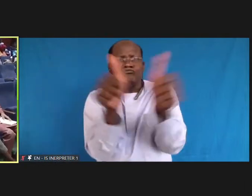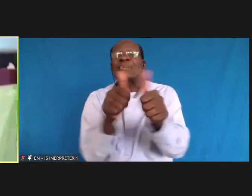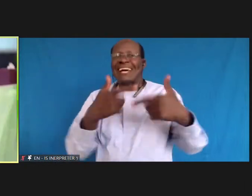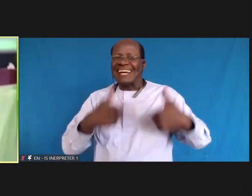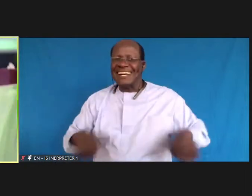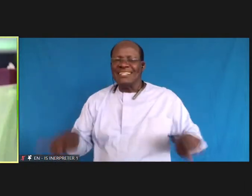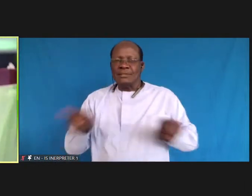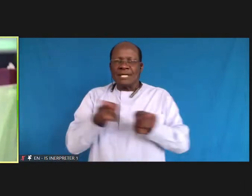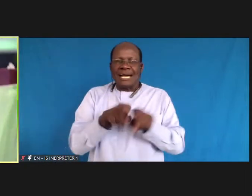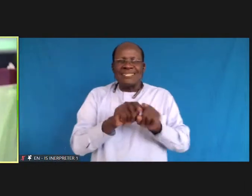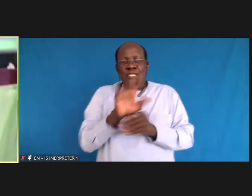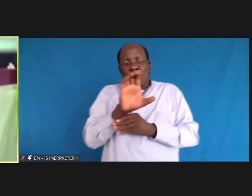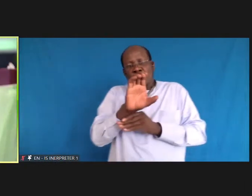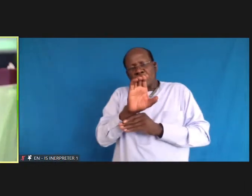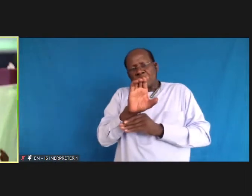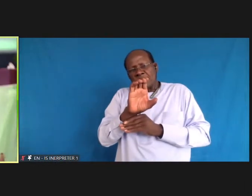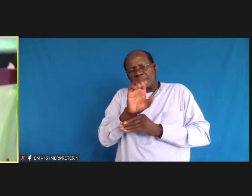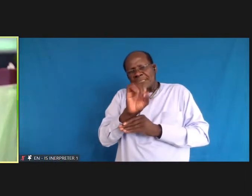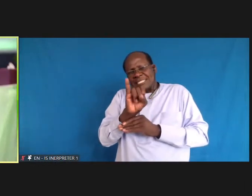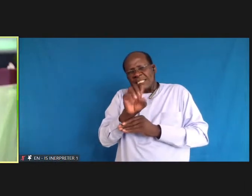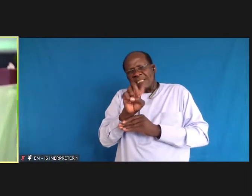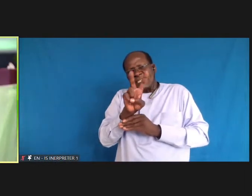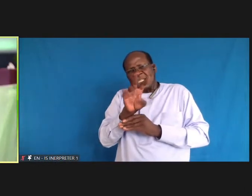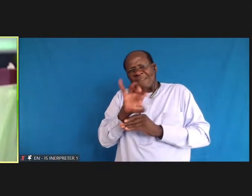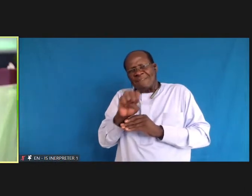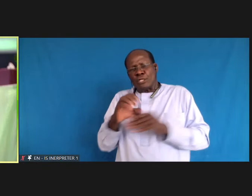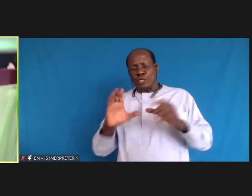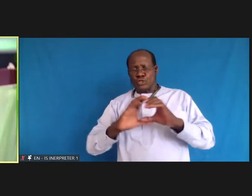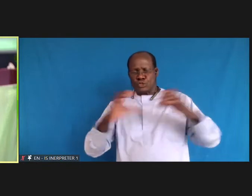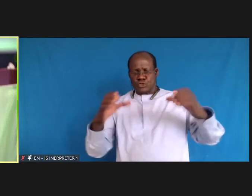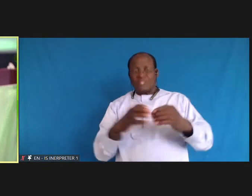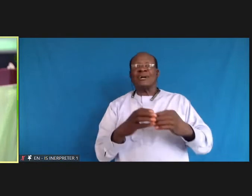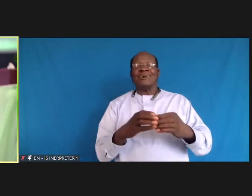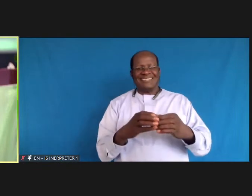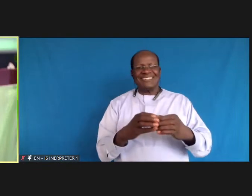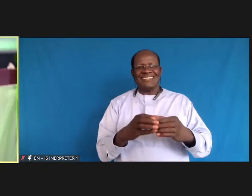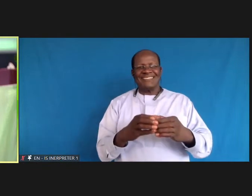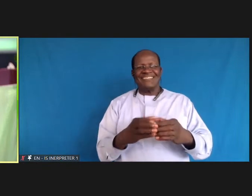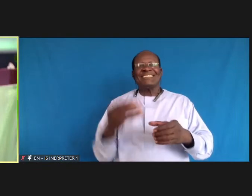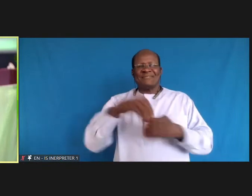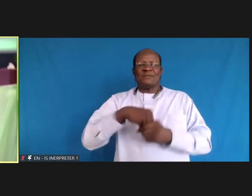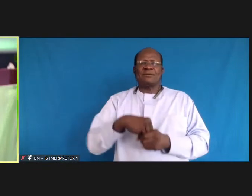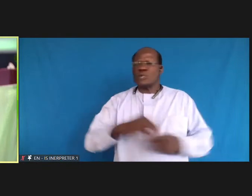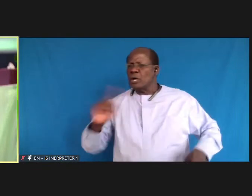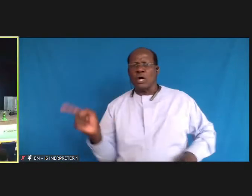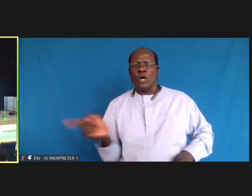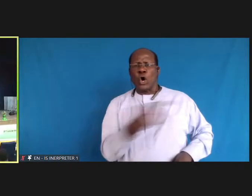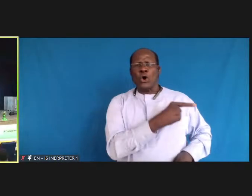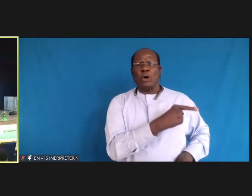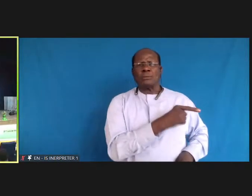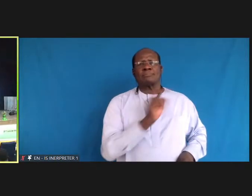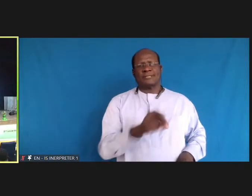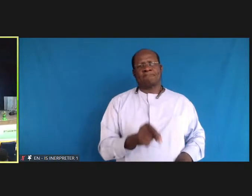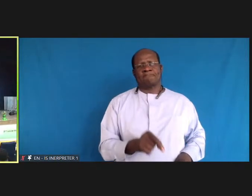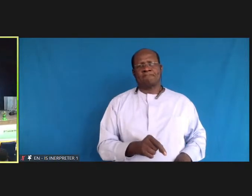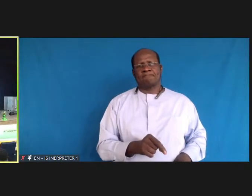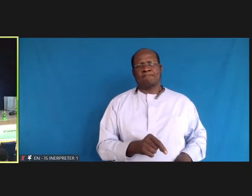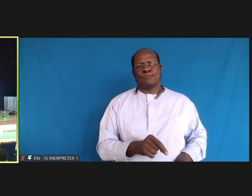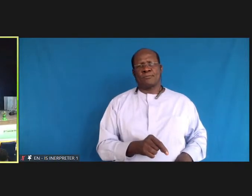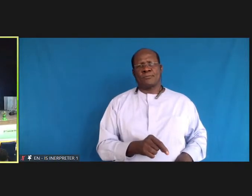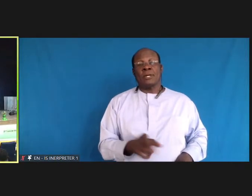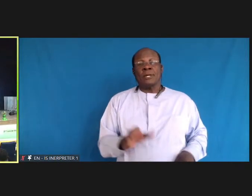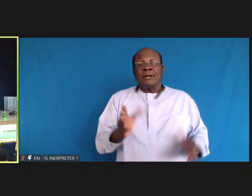society organization. So to round it off, very importantly, we should involve